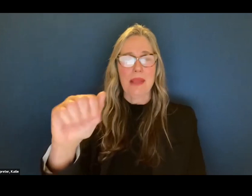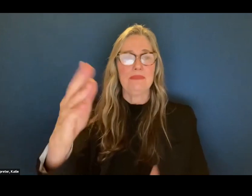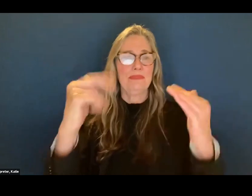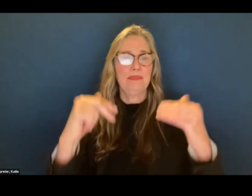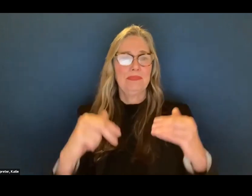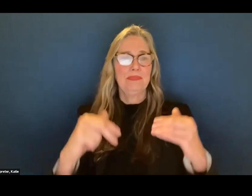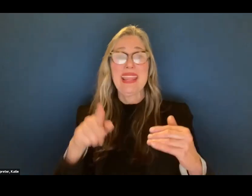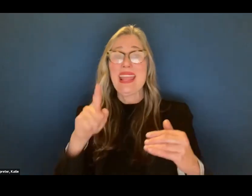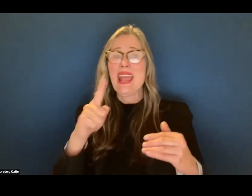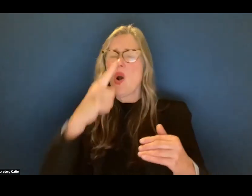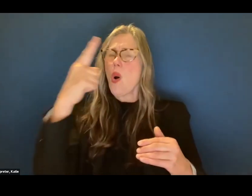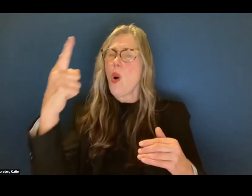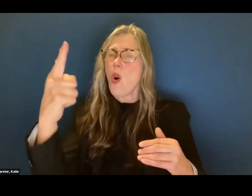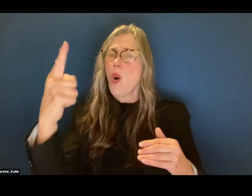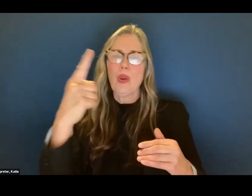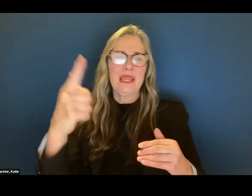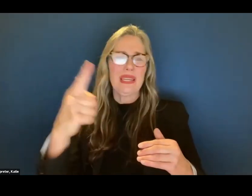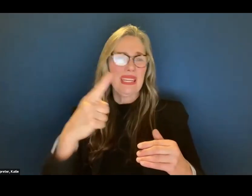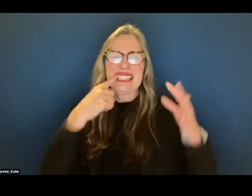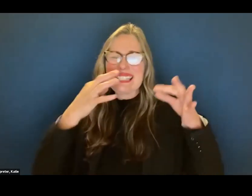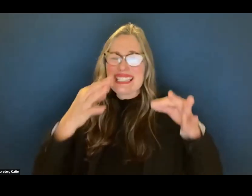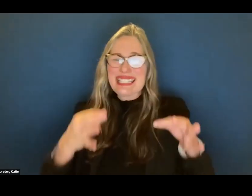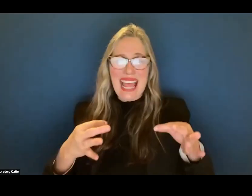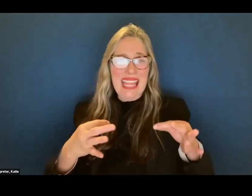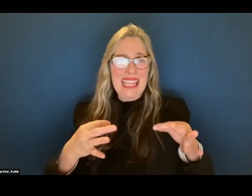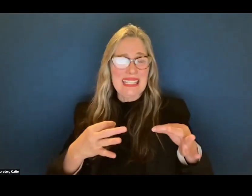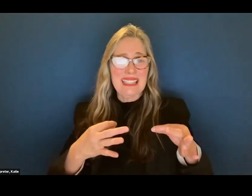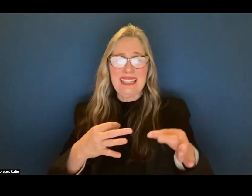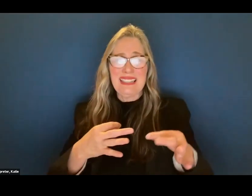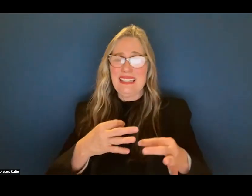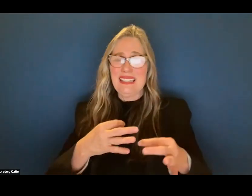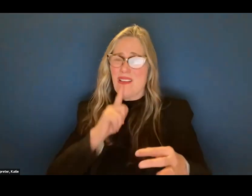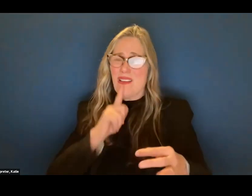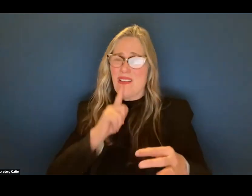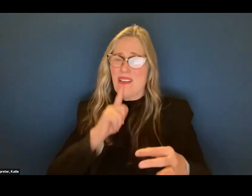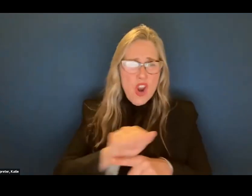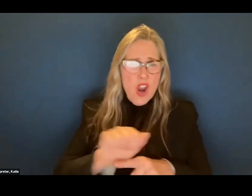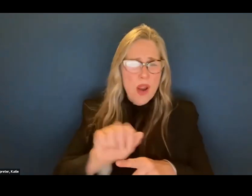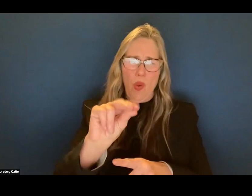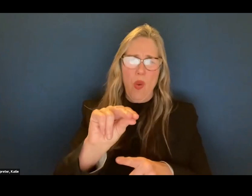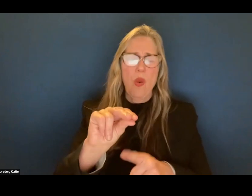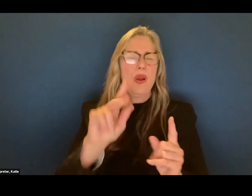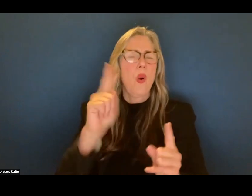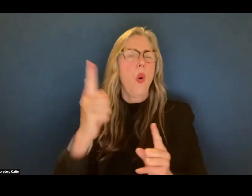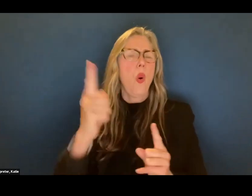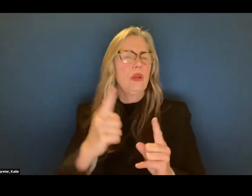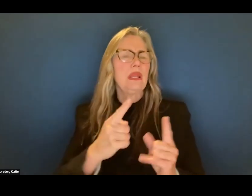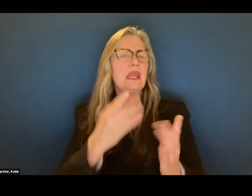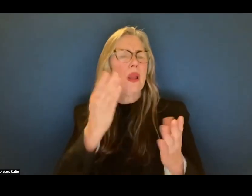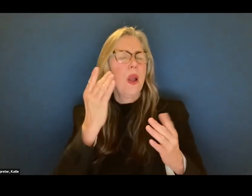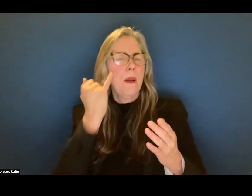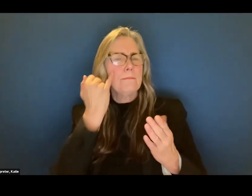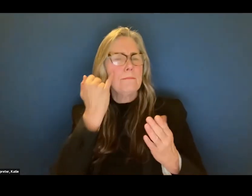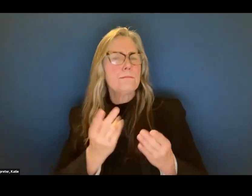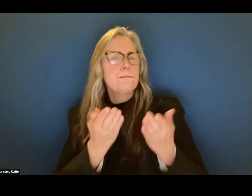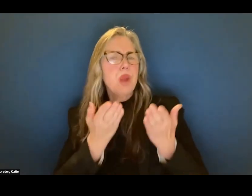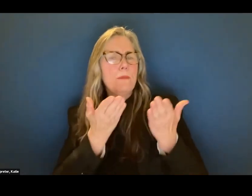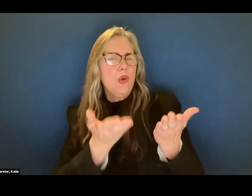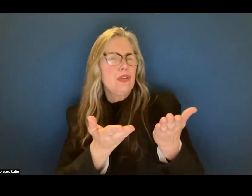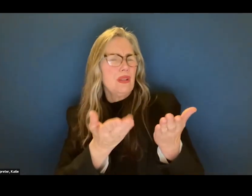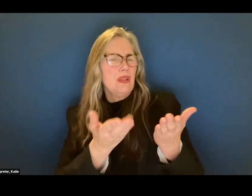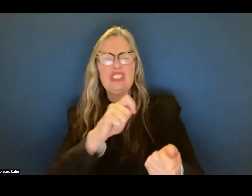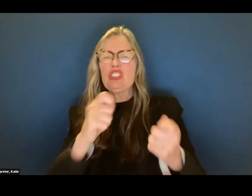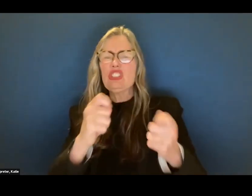Okay, so this is, the reason why I say this is only a proposal for next year, lots of changes can happen. So at this time